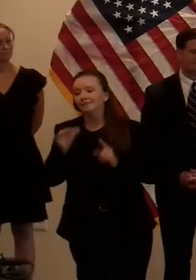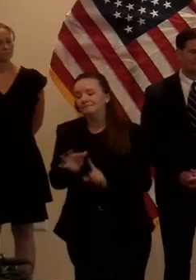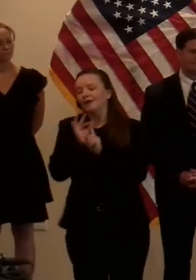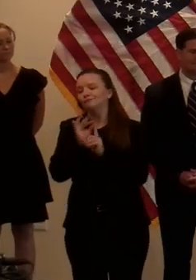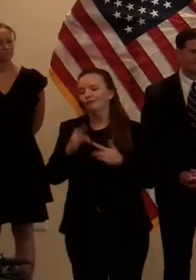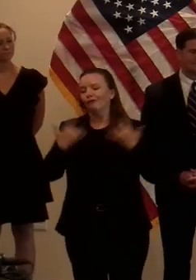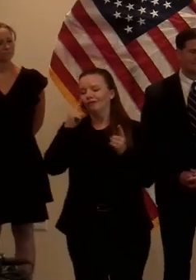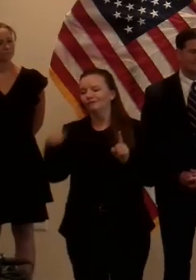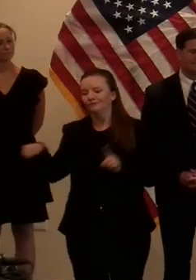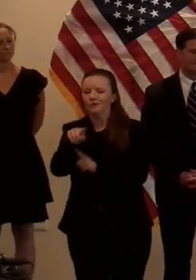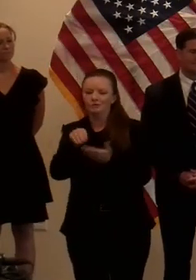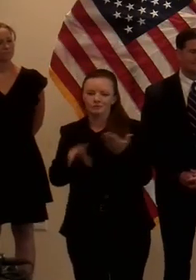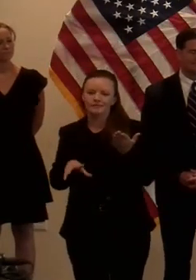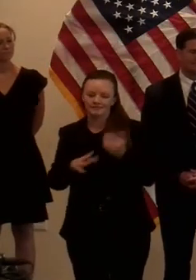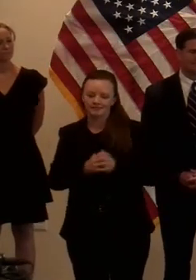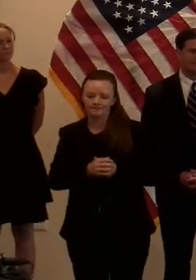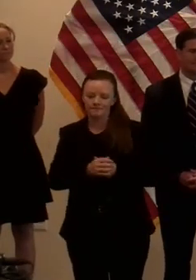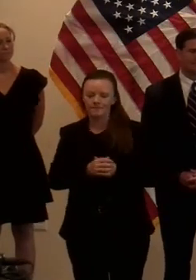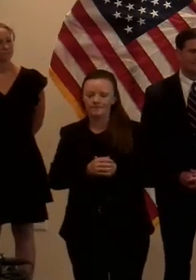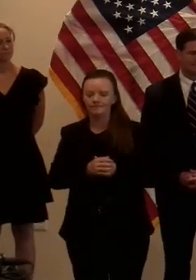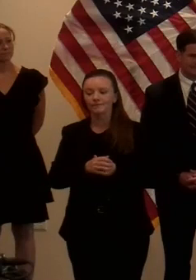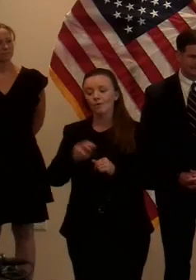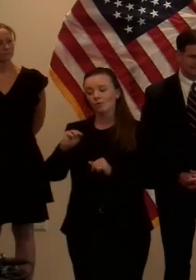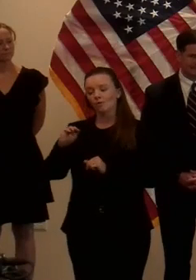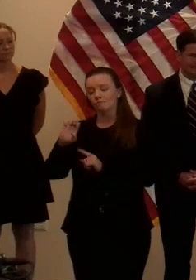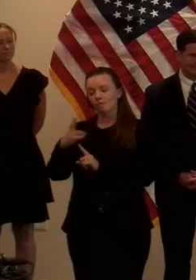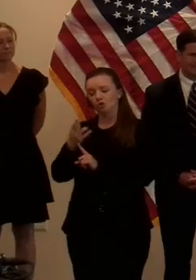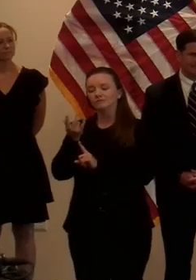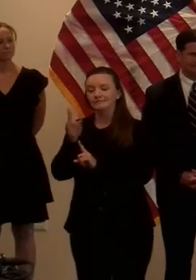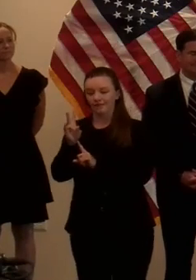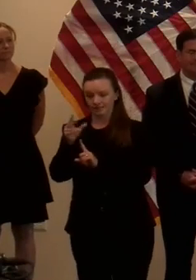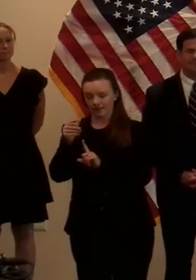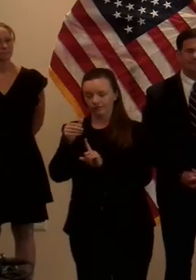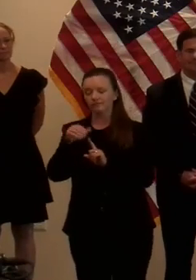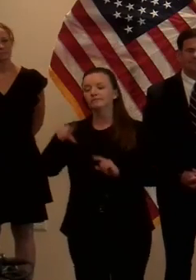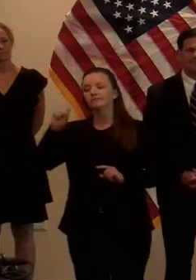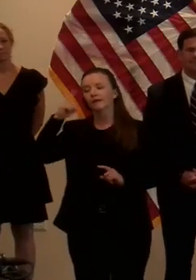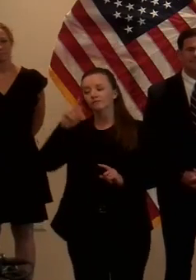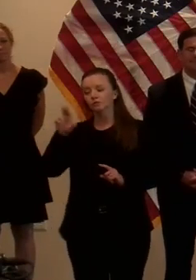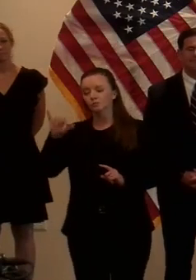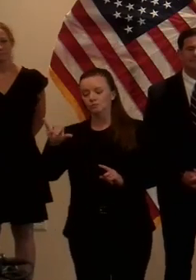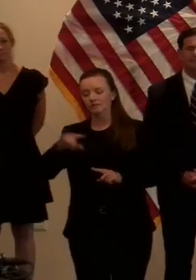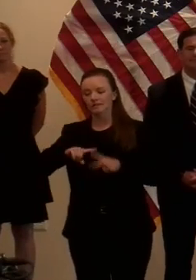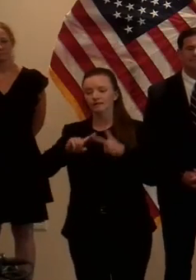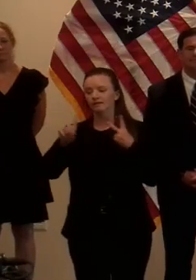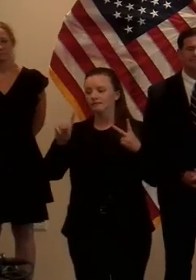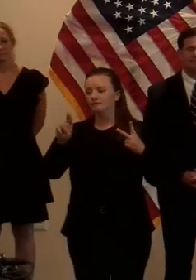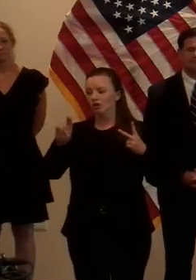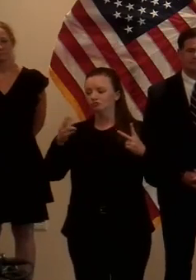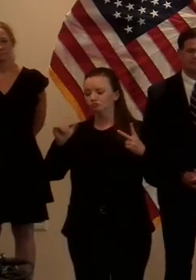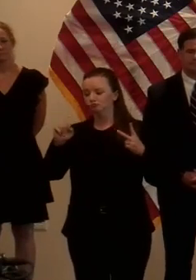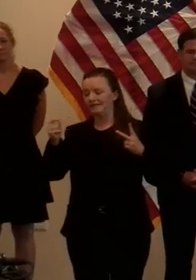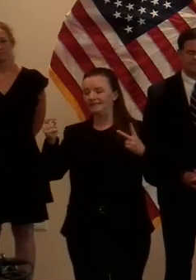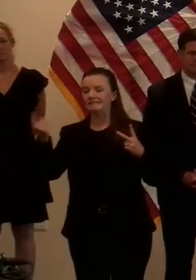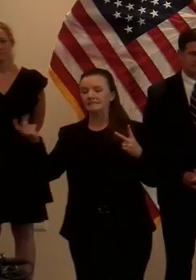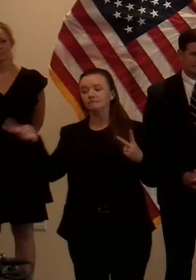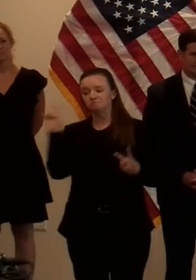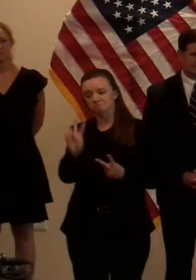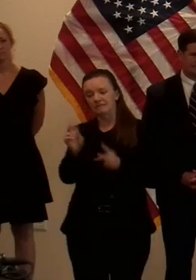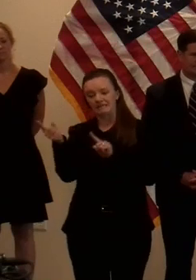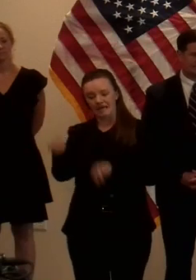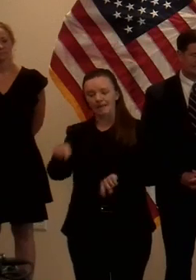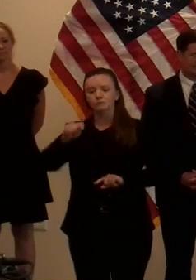students. By March 17th, Governor Ducey and Dr. Chris made their way to Tucson, and we shared with